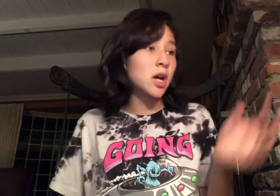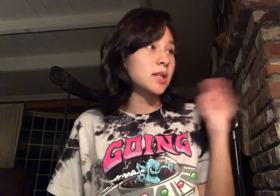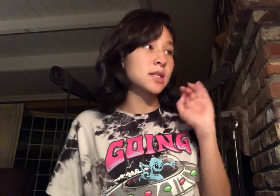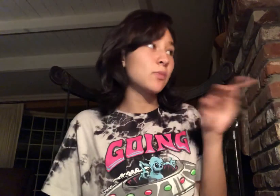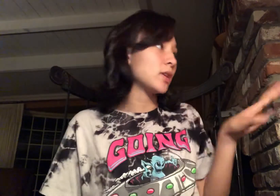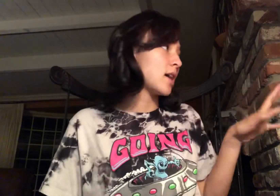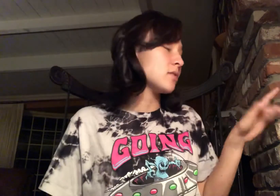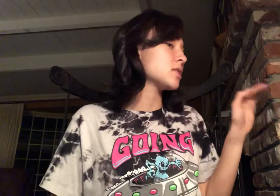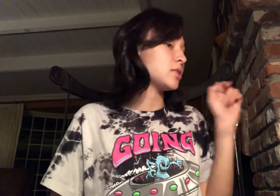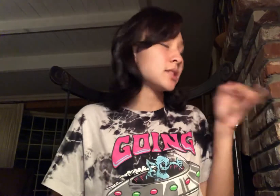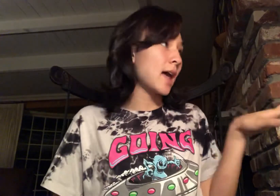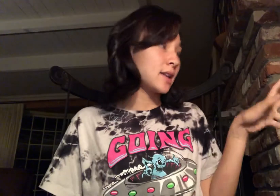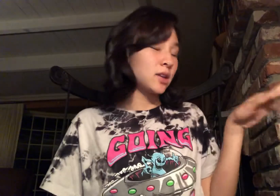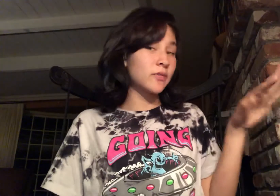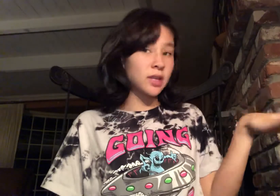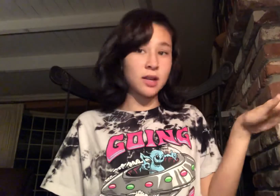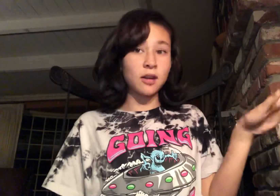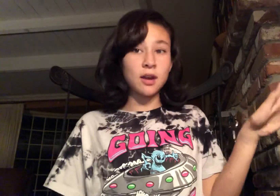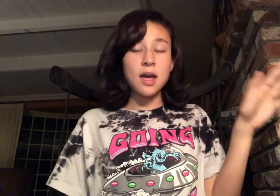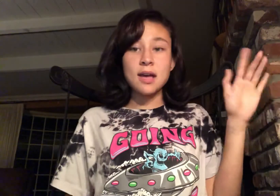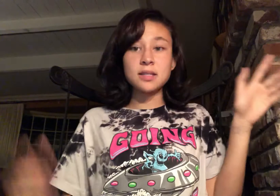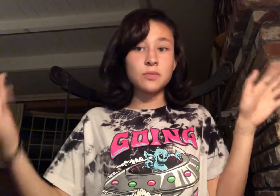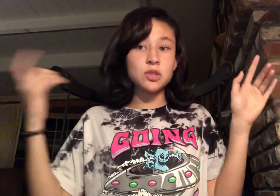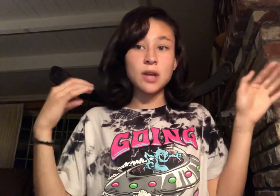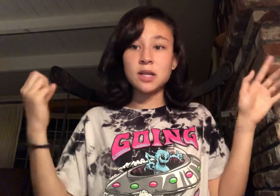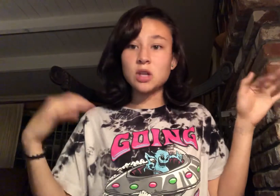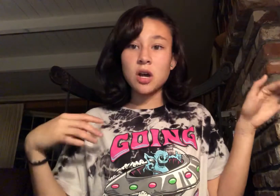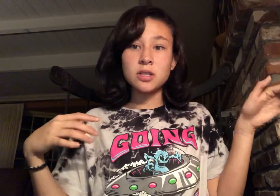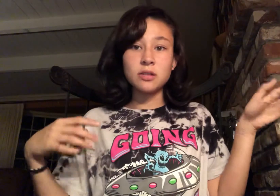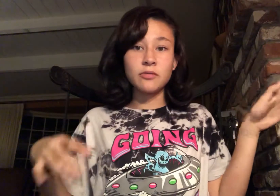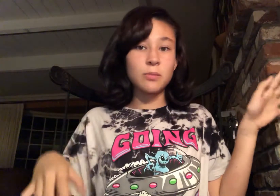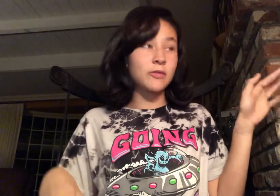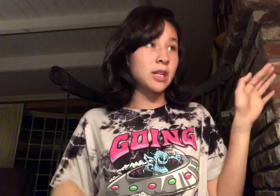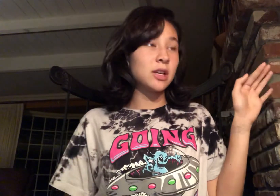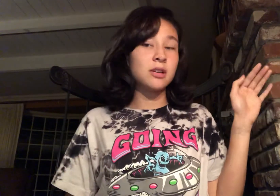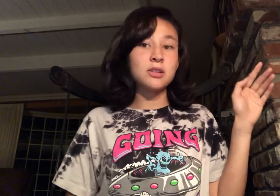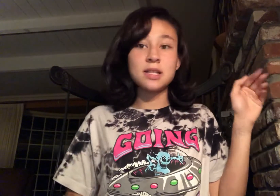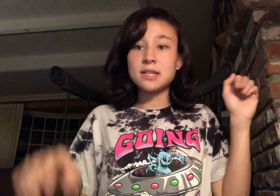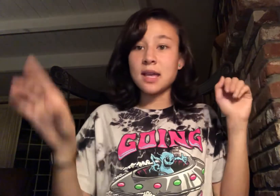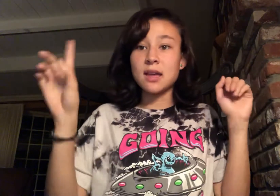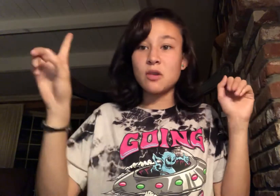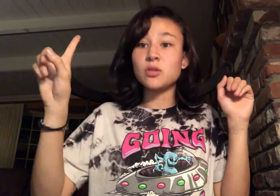talking to someone else, you're signing over here, and someone's trying to talk to you from over here, you could say, hold